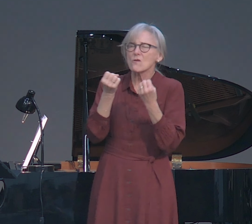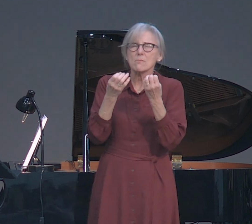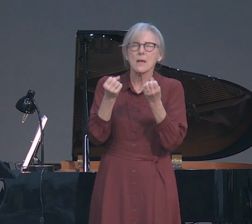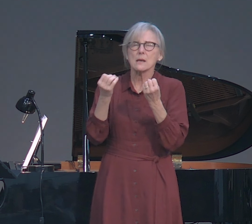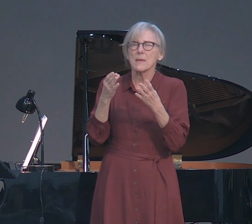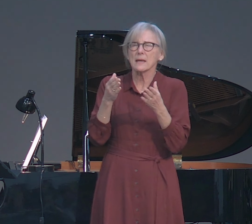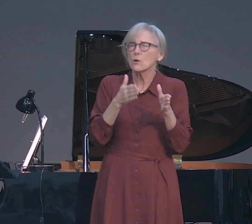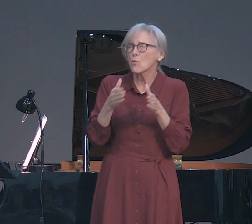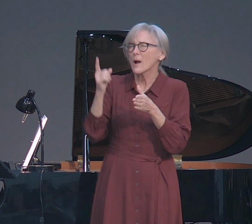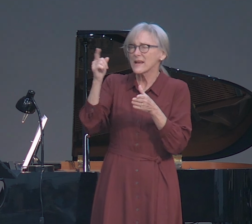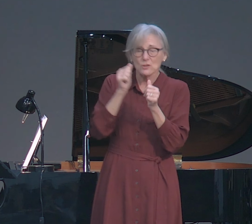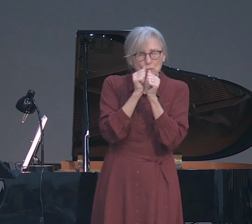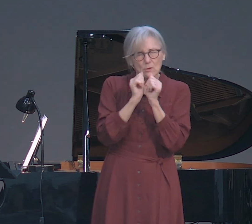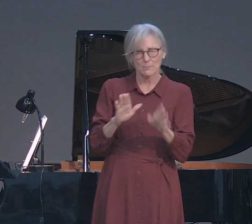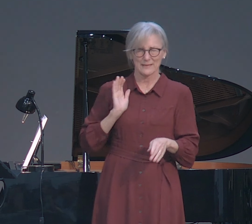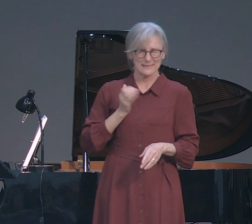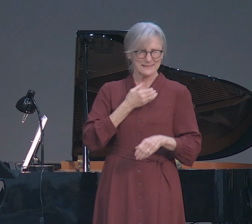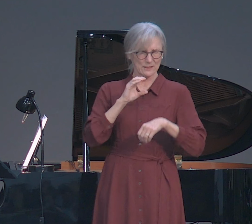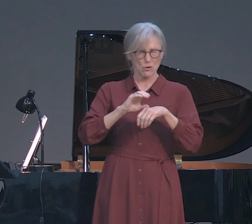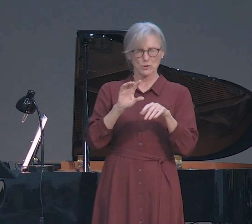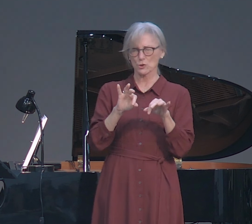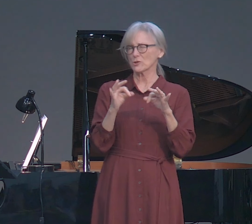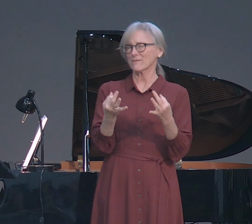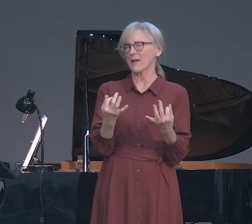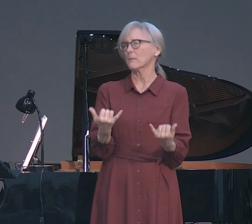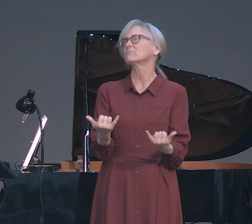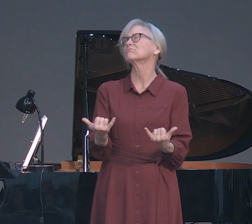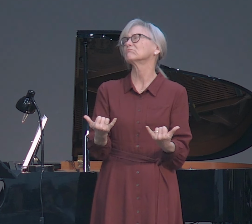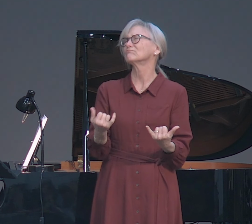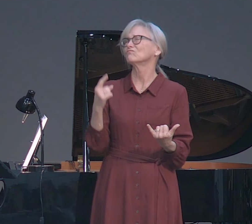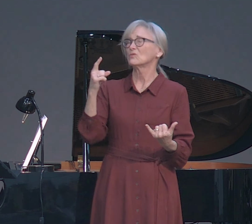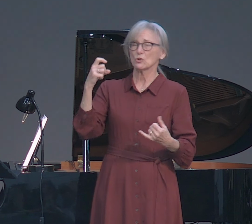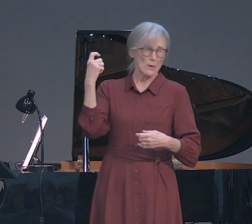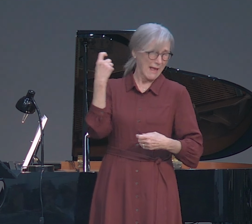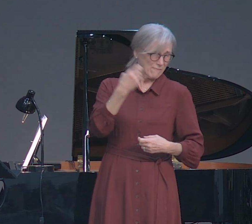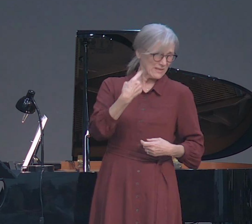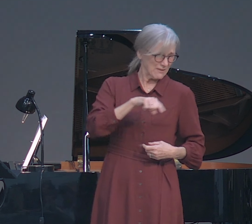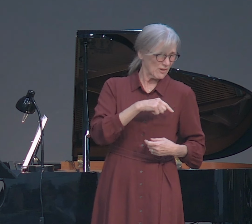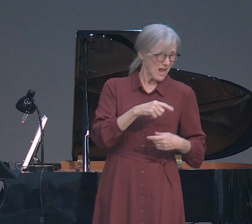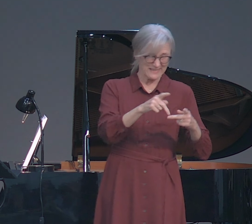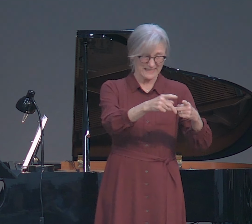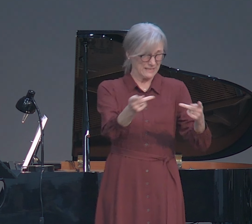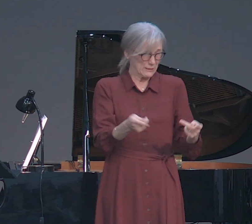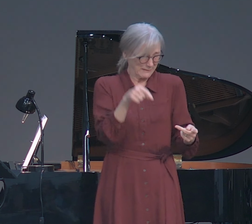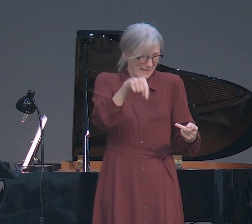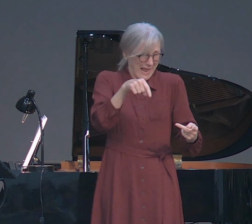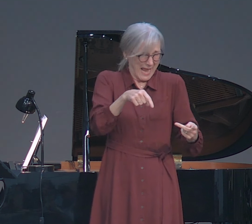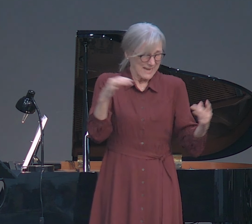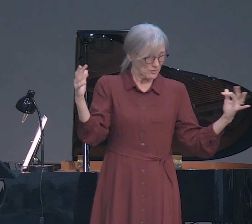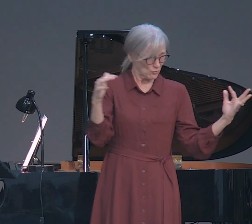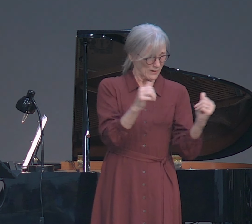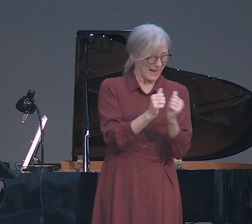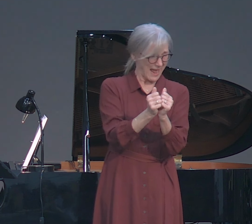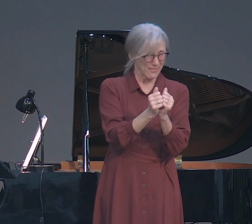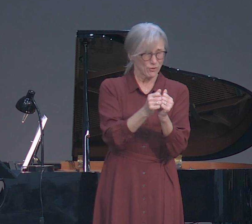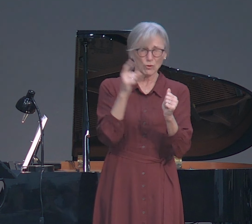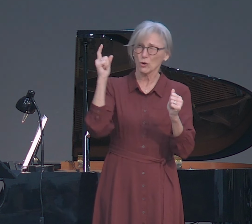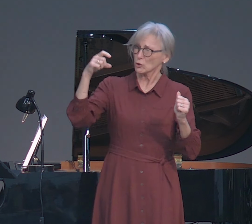You're blessing our church family right now. You've given us this place to gather in.